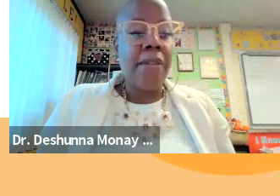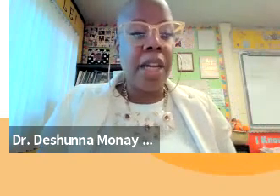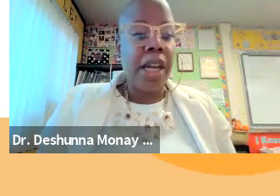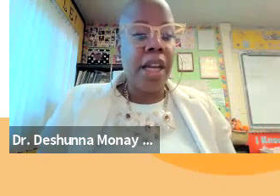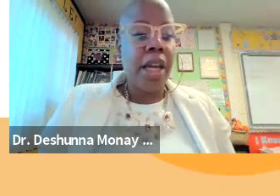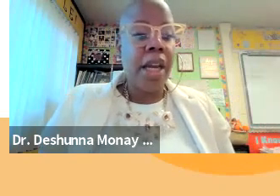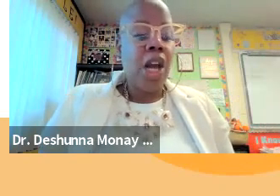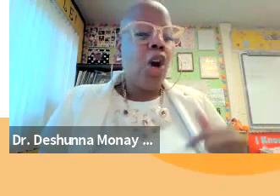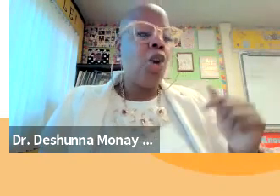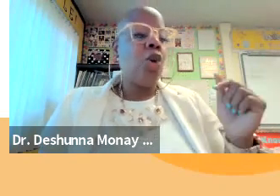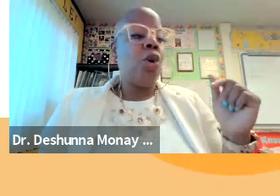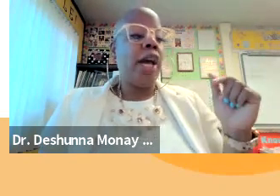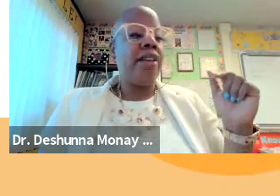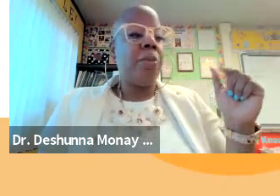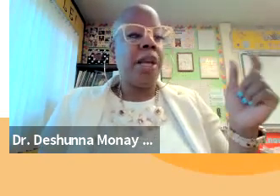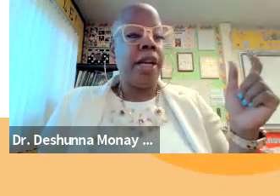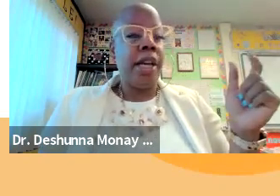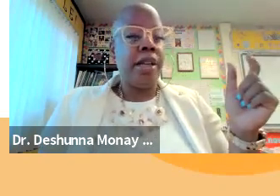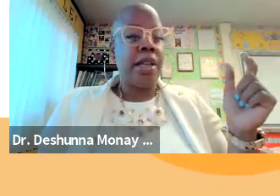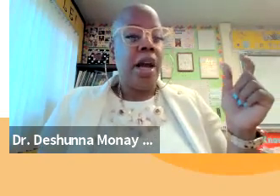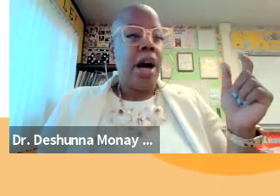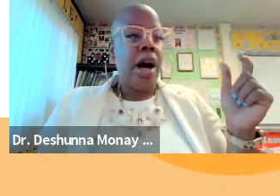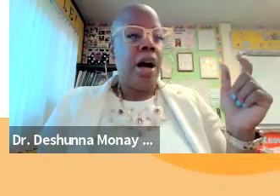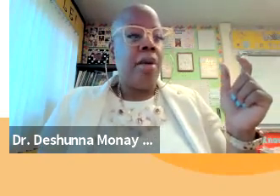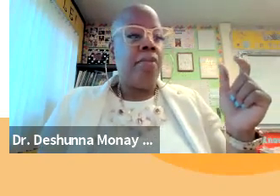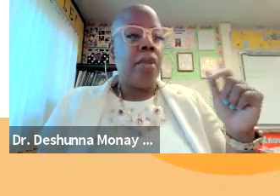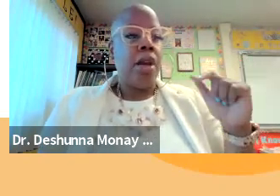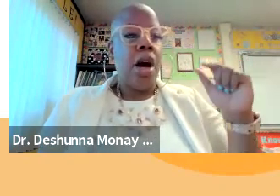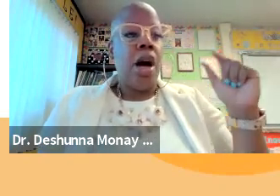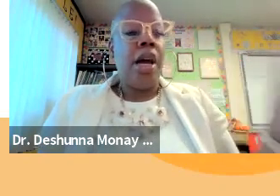in poverty, who experience